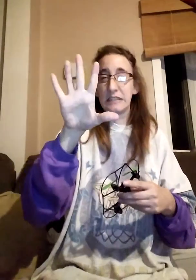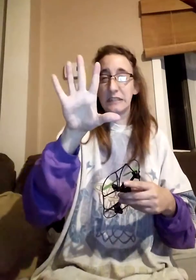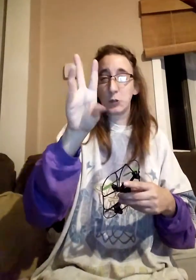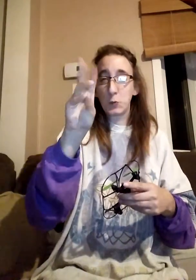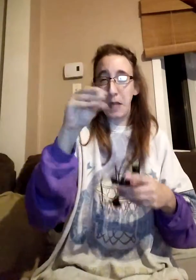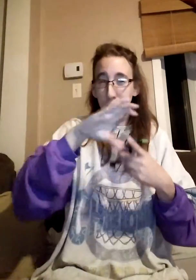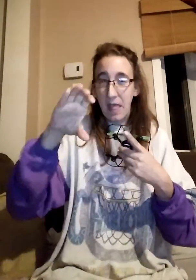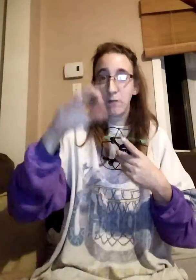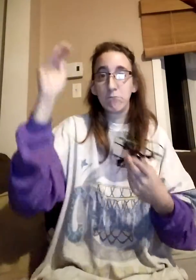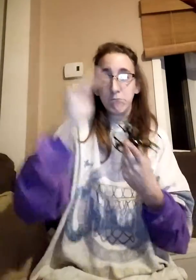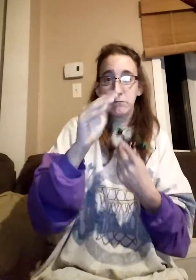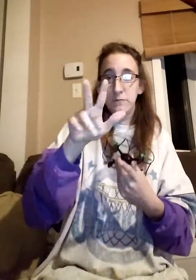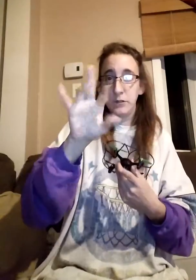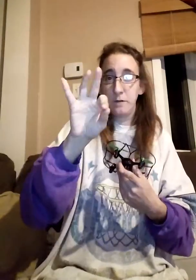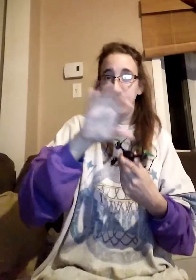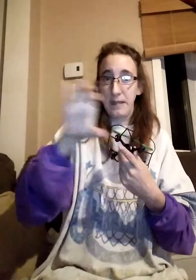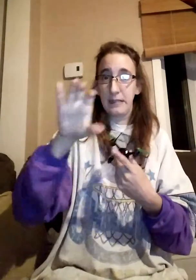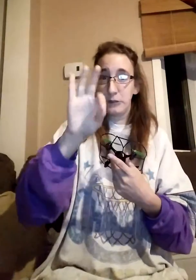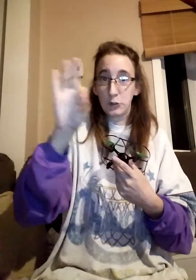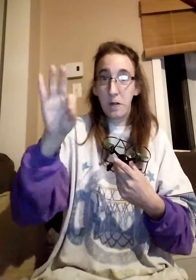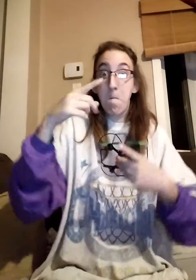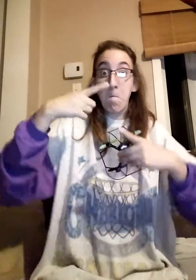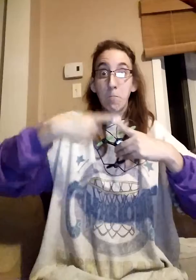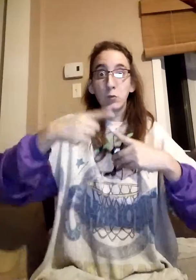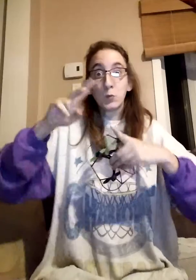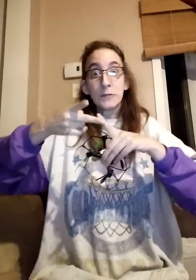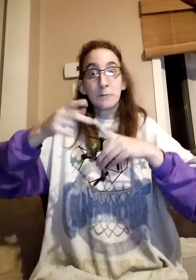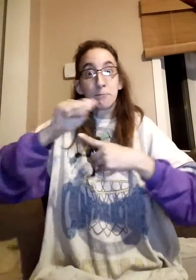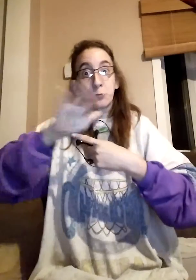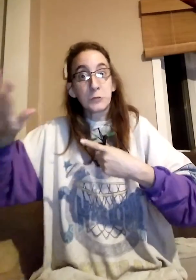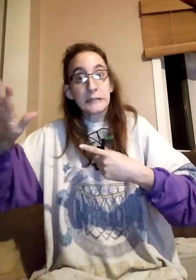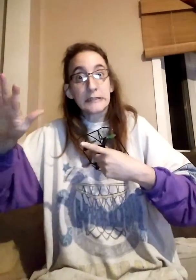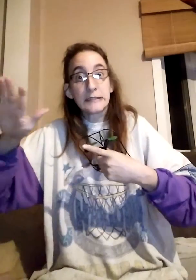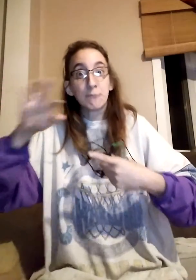Is it me? I'm sorry. I just can't sometimes.